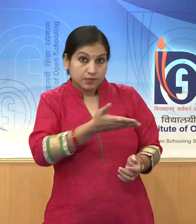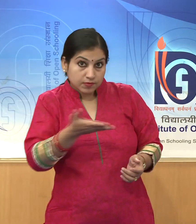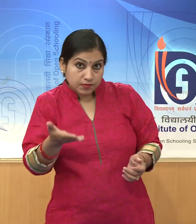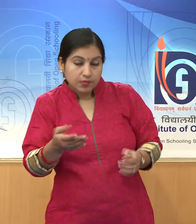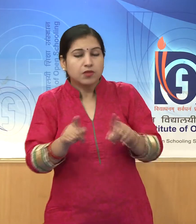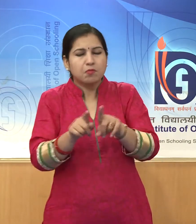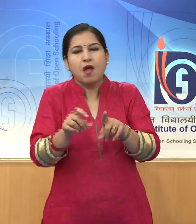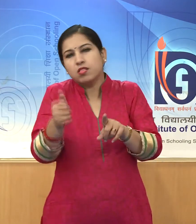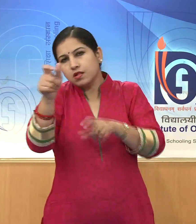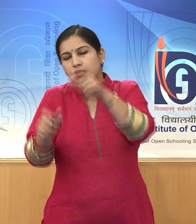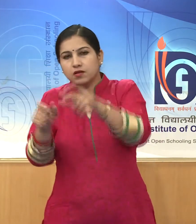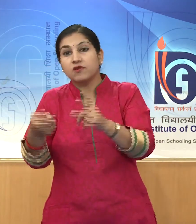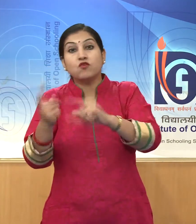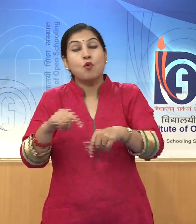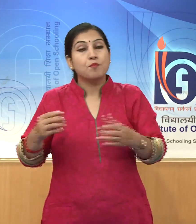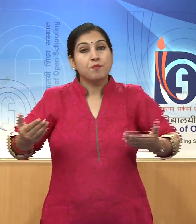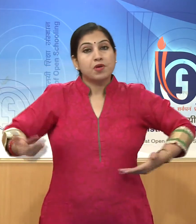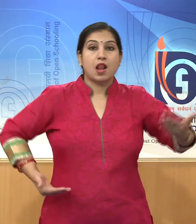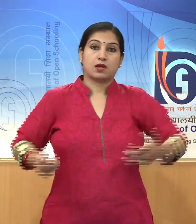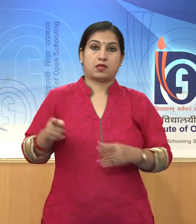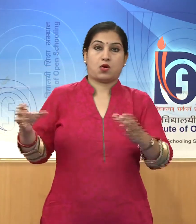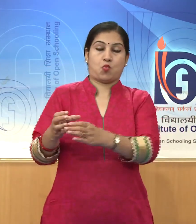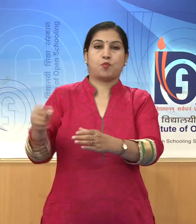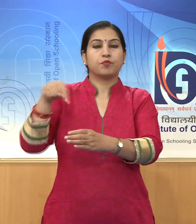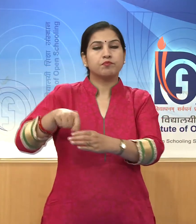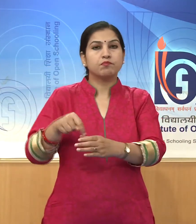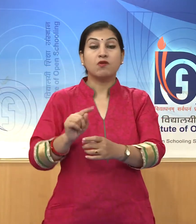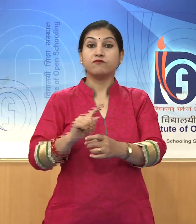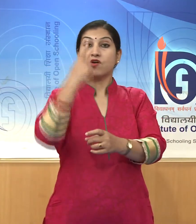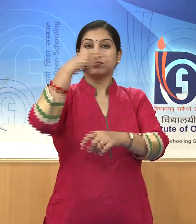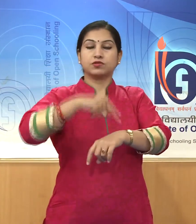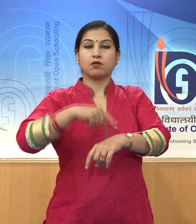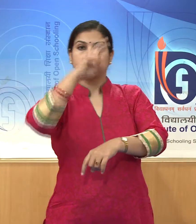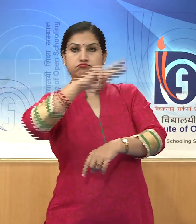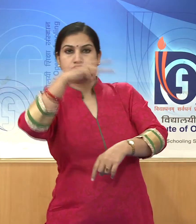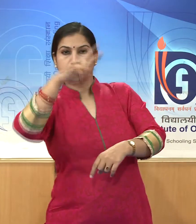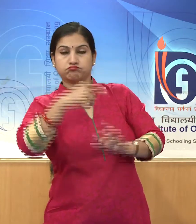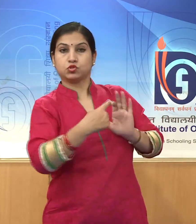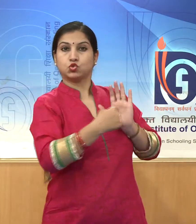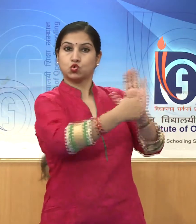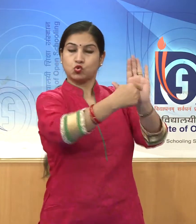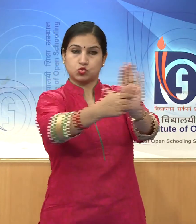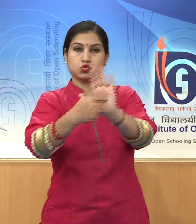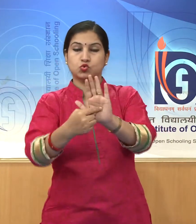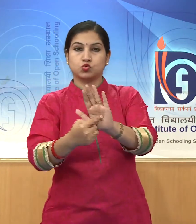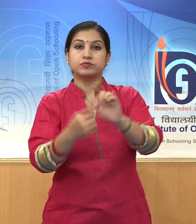and others of Calcutta group held the first exhibition in